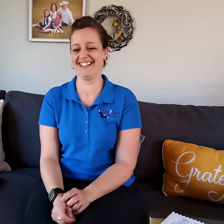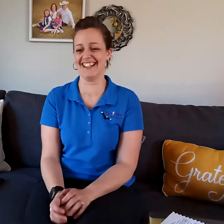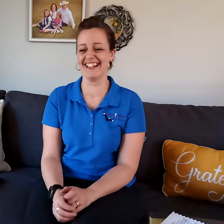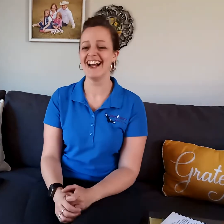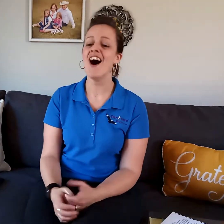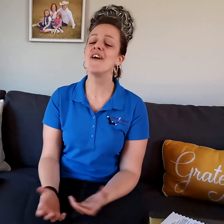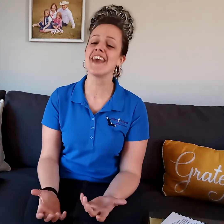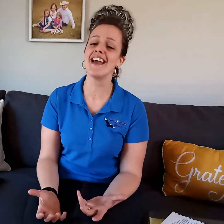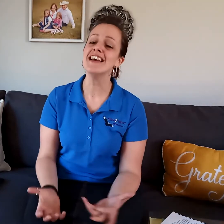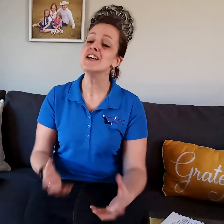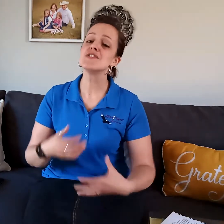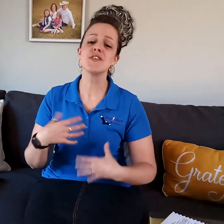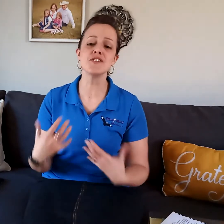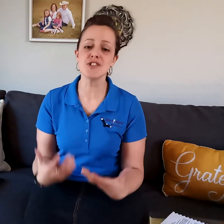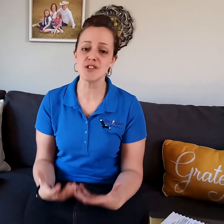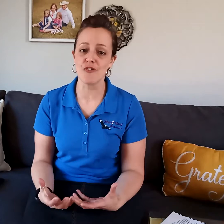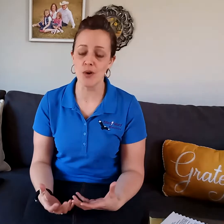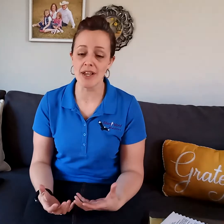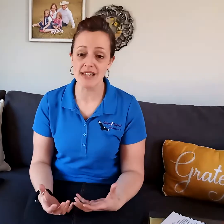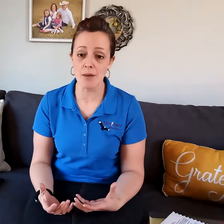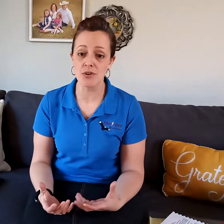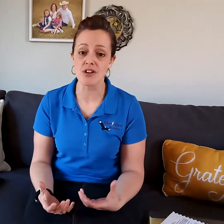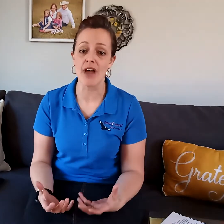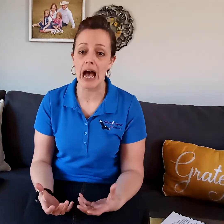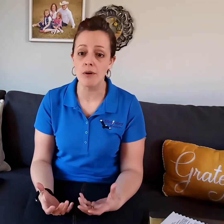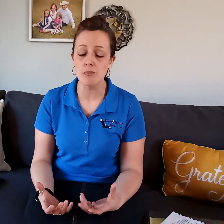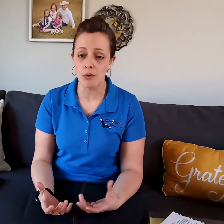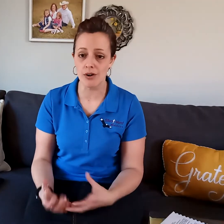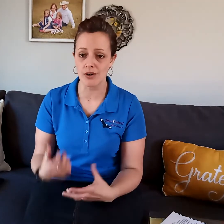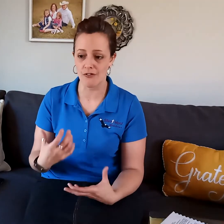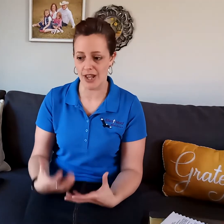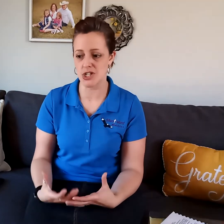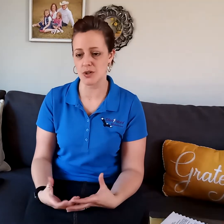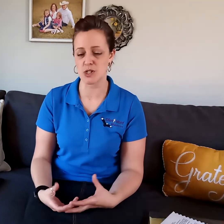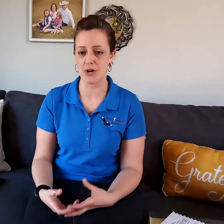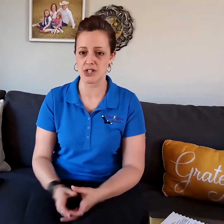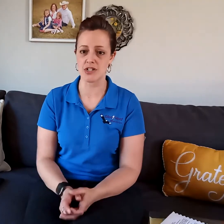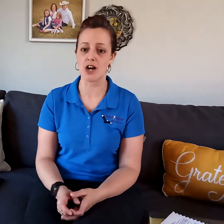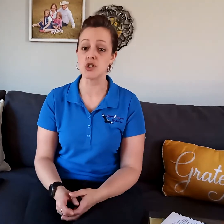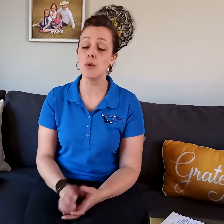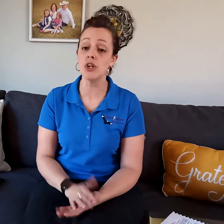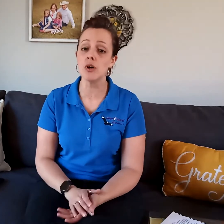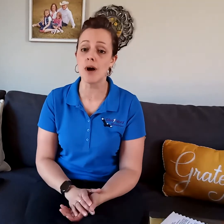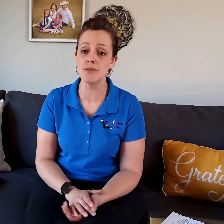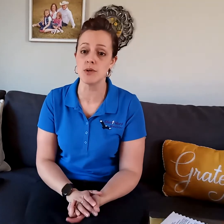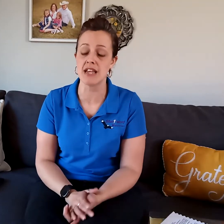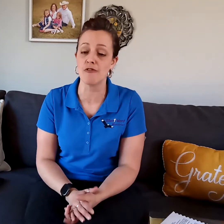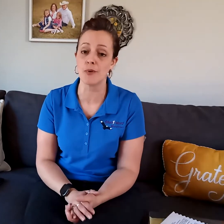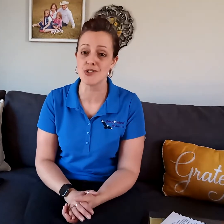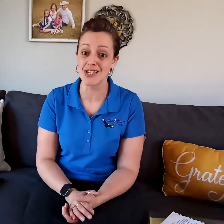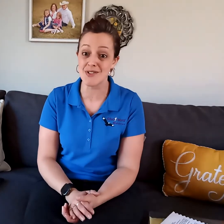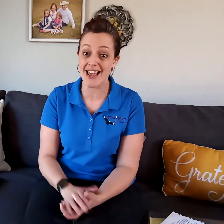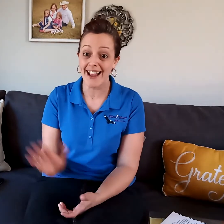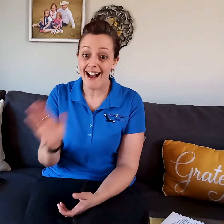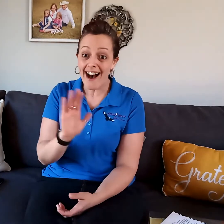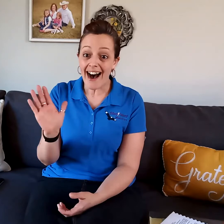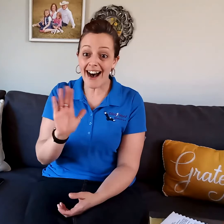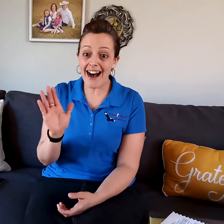huh? Okay, so those are just a few examples of how important your facial expressions are. So when you go up to a deaf person, you say,